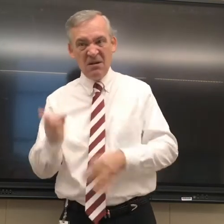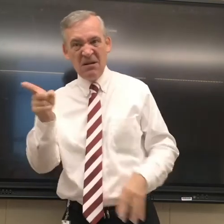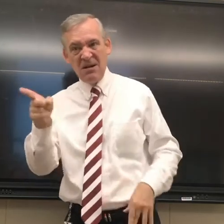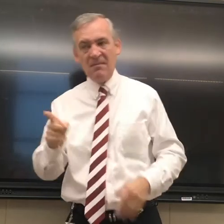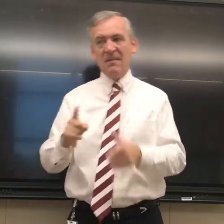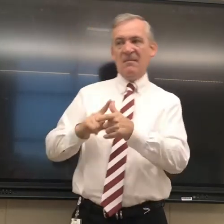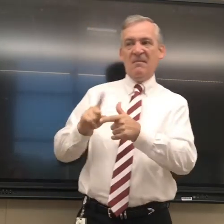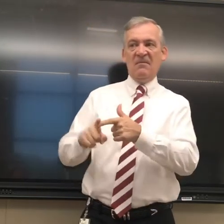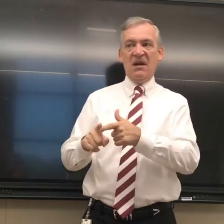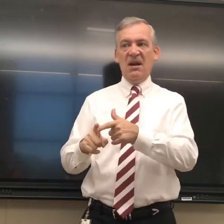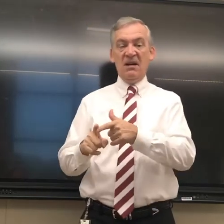violent retribution.